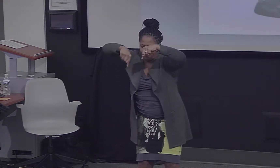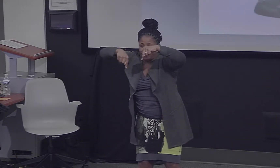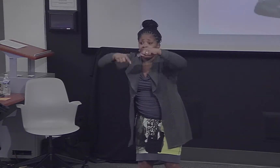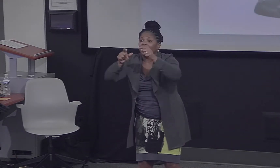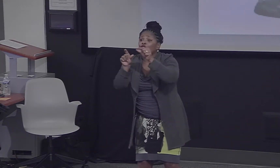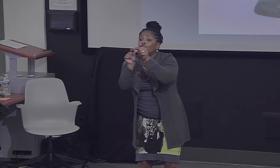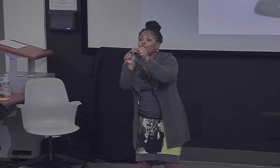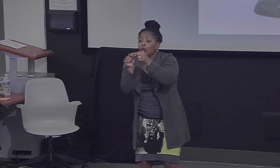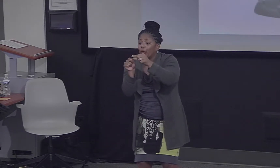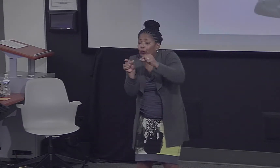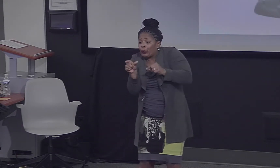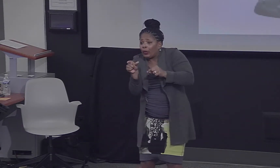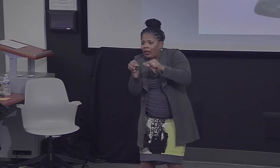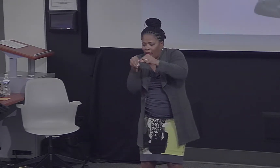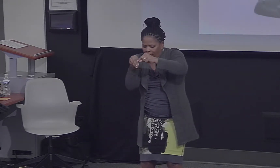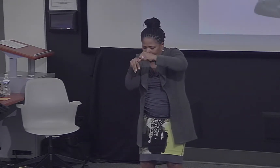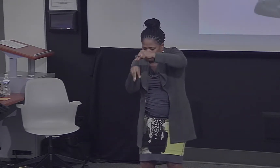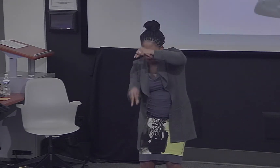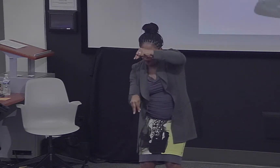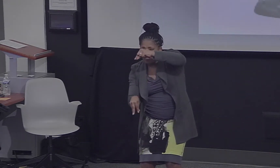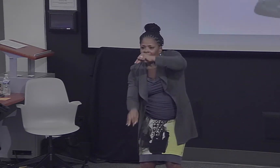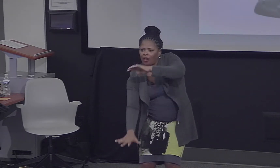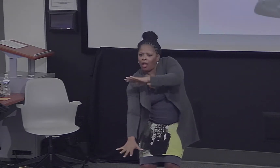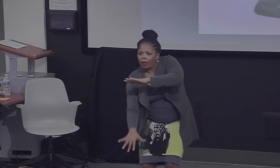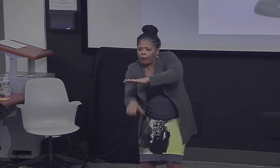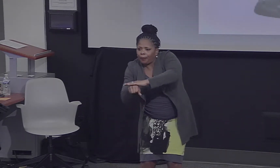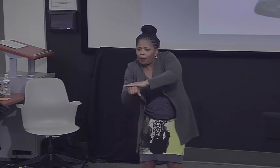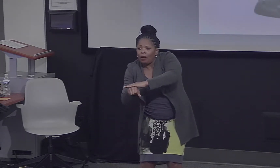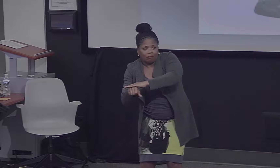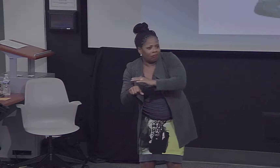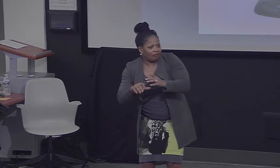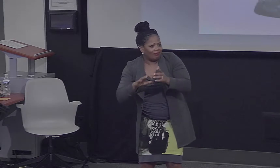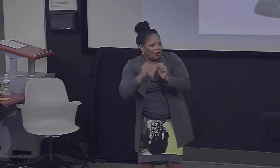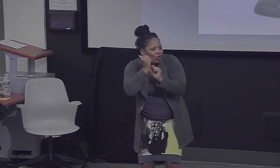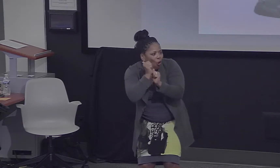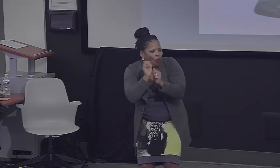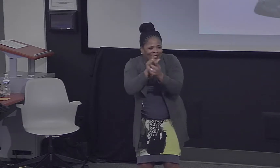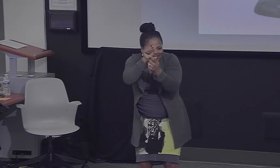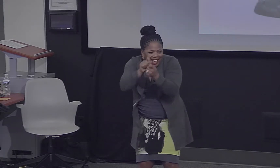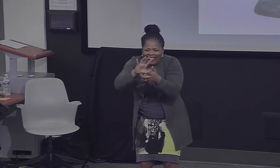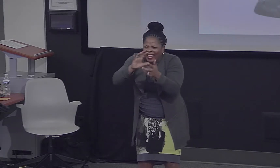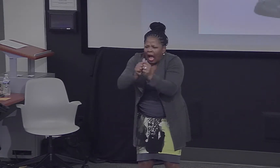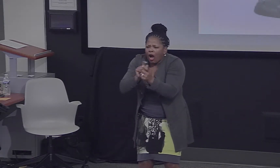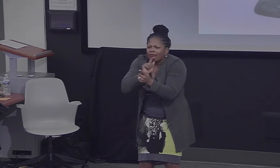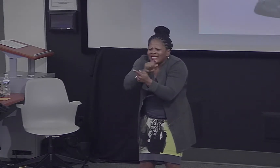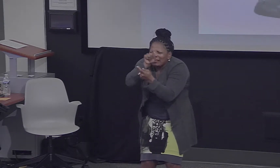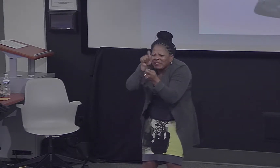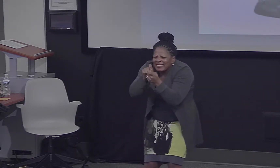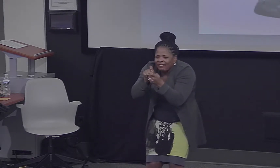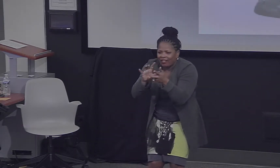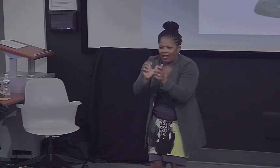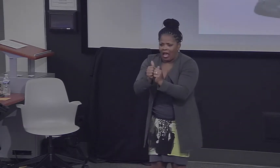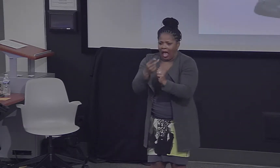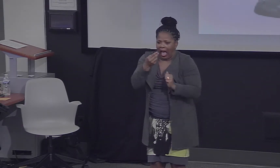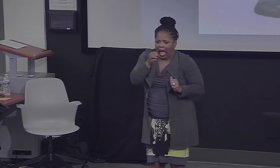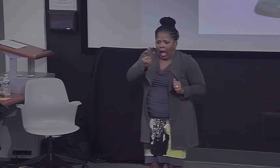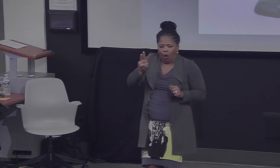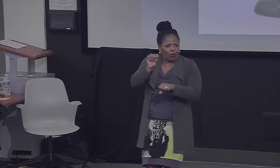up, and take a look at some of the springs or the motor or the pieces that are in there, the wires, whatever the